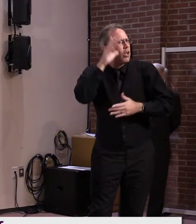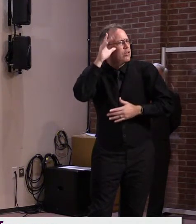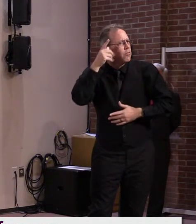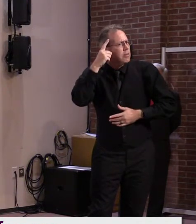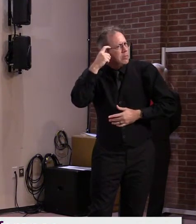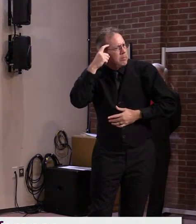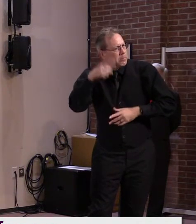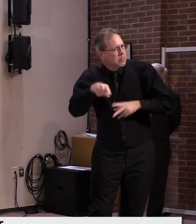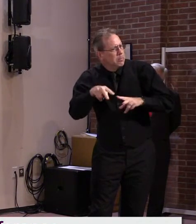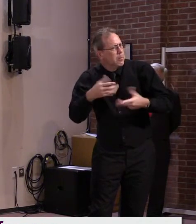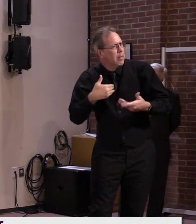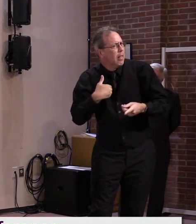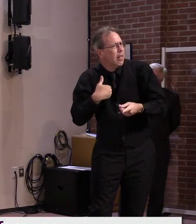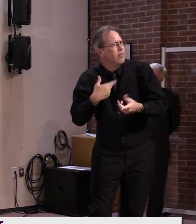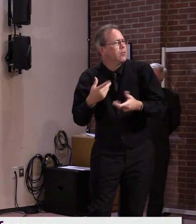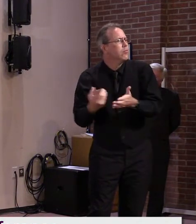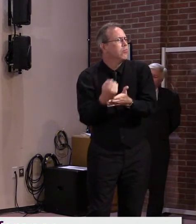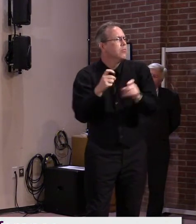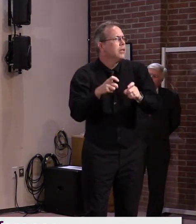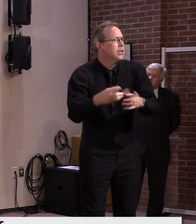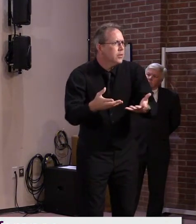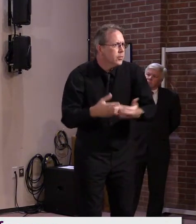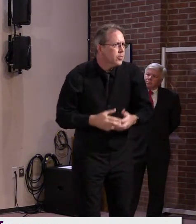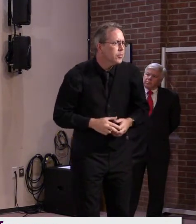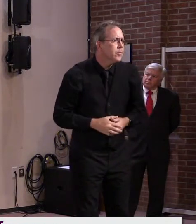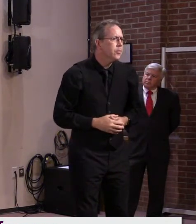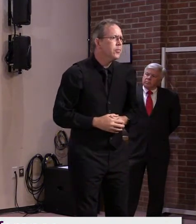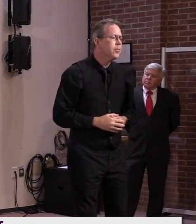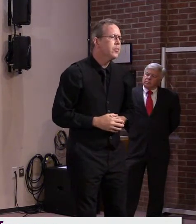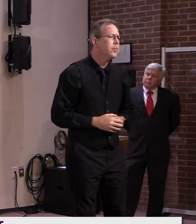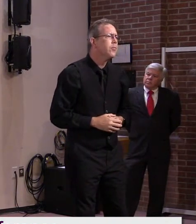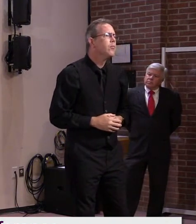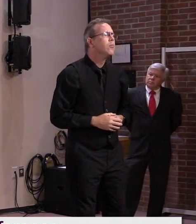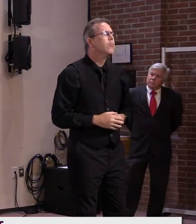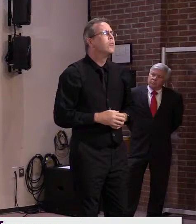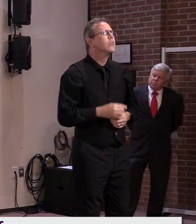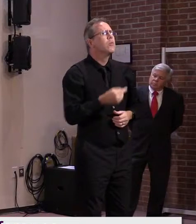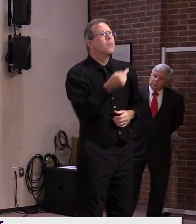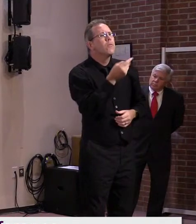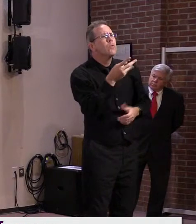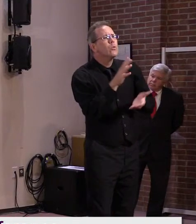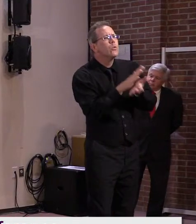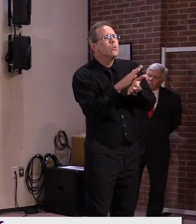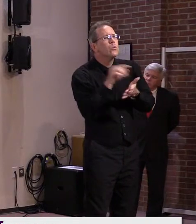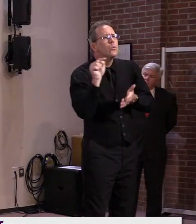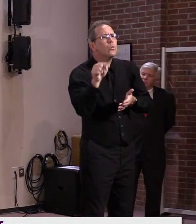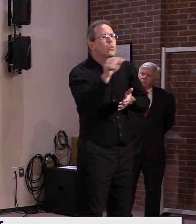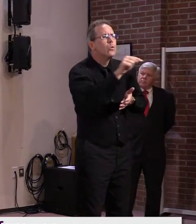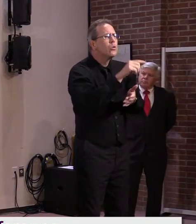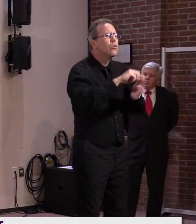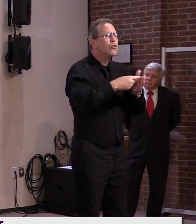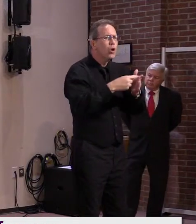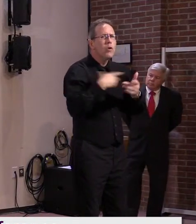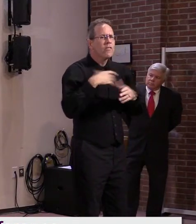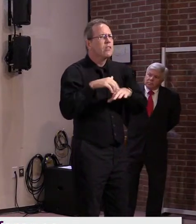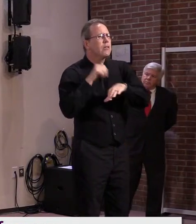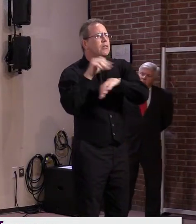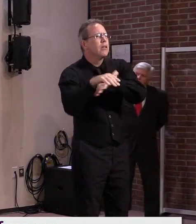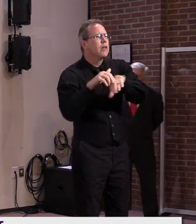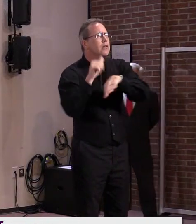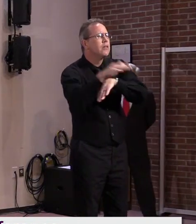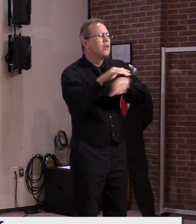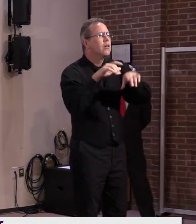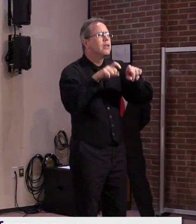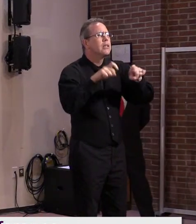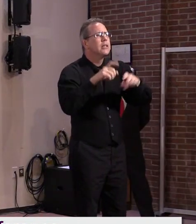are in the process of receiving their take-home test kits, and we'll be partnering with them to troubleshoot and address any concerns before making this